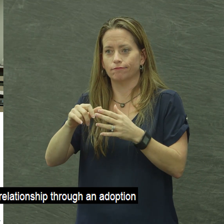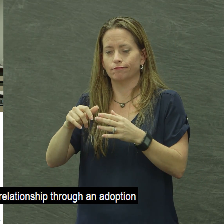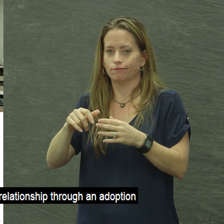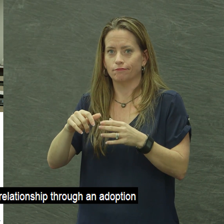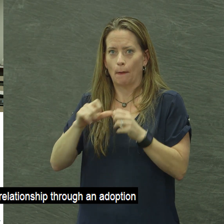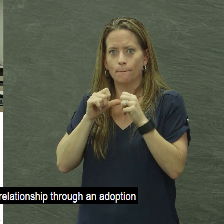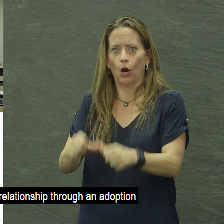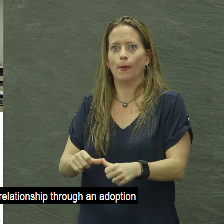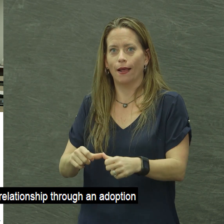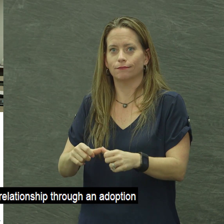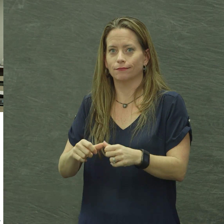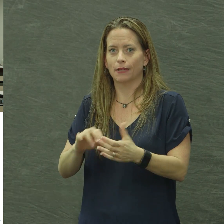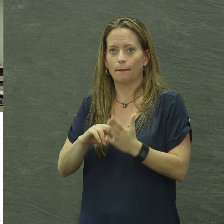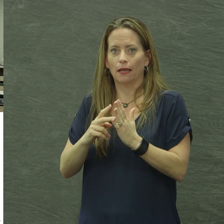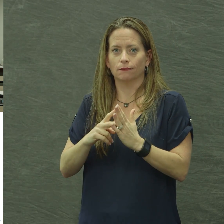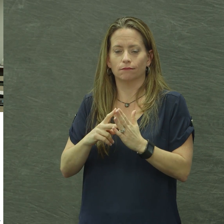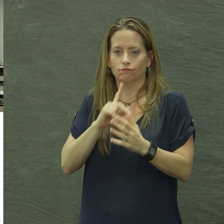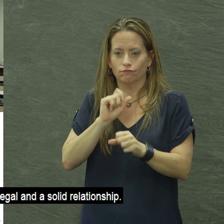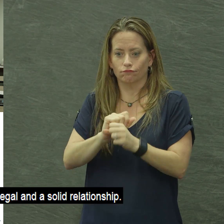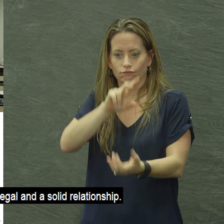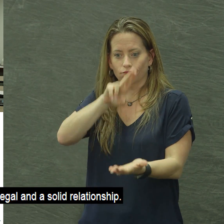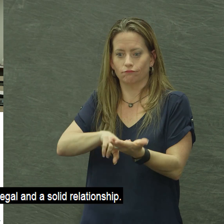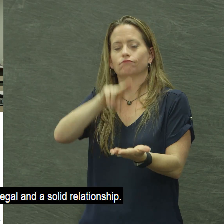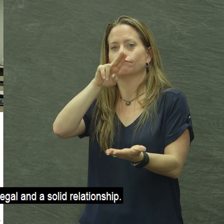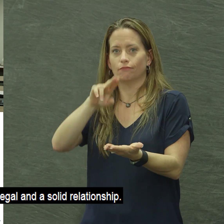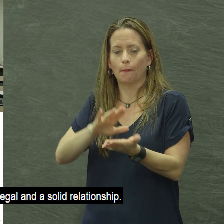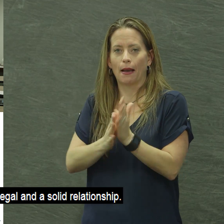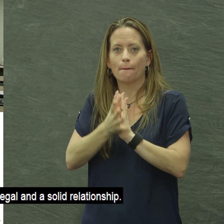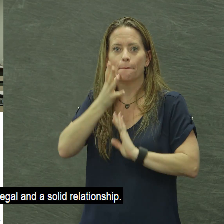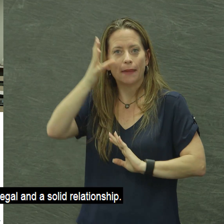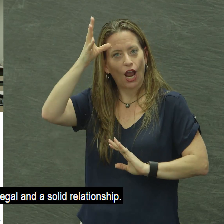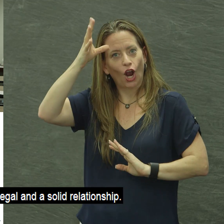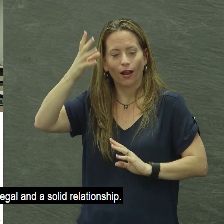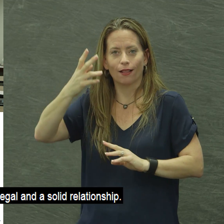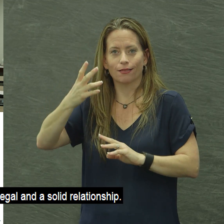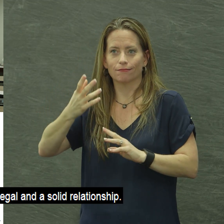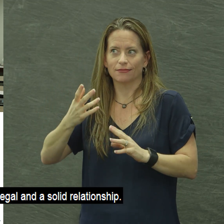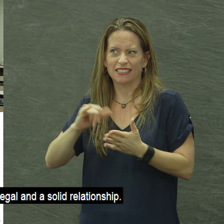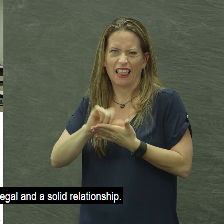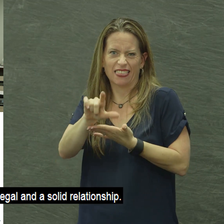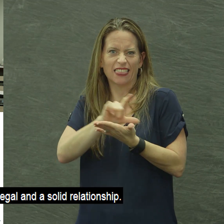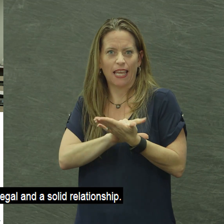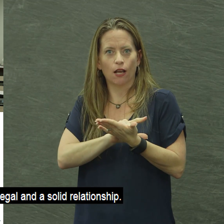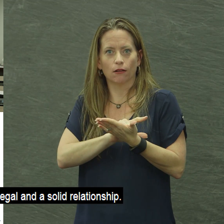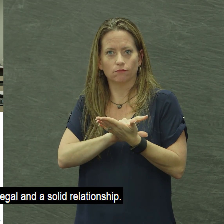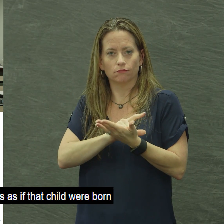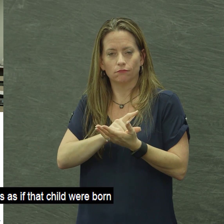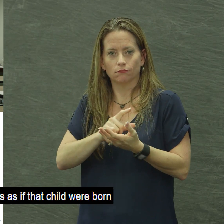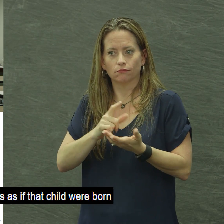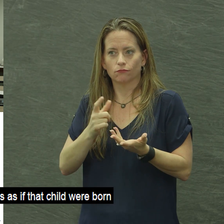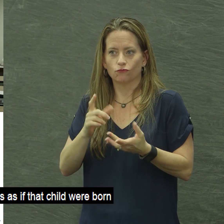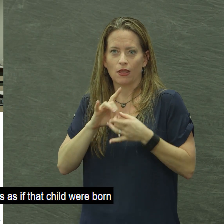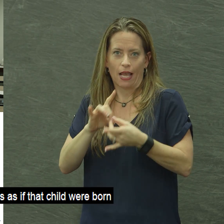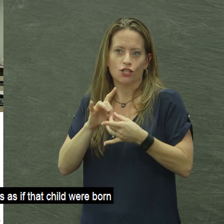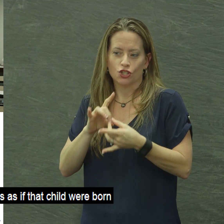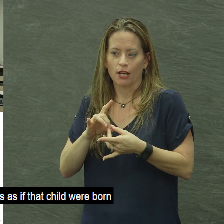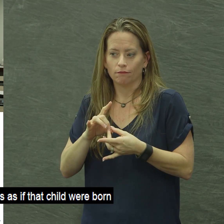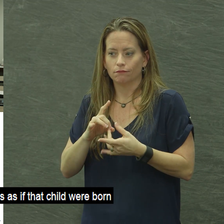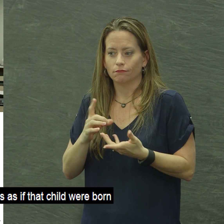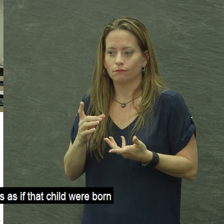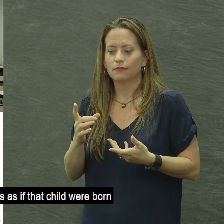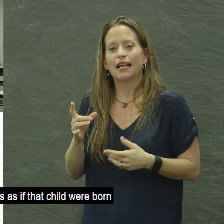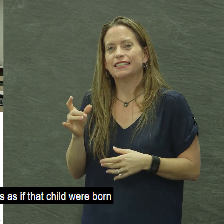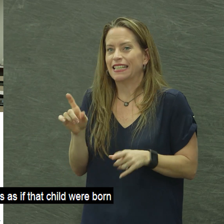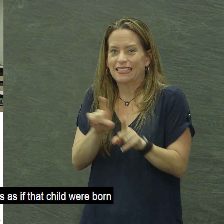the relationship through an adoption is a legal and a solid relationship. It is